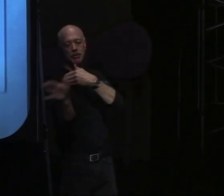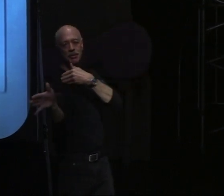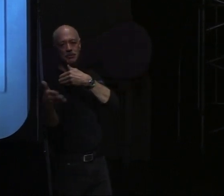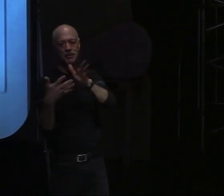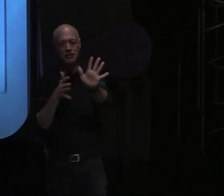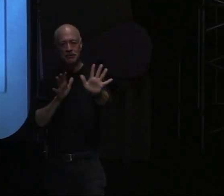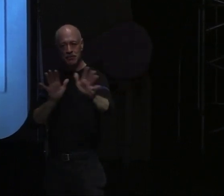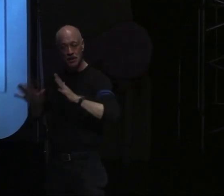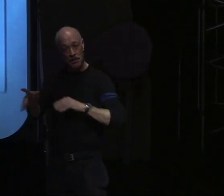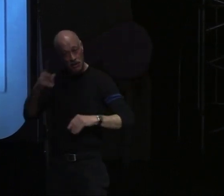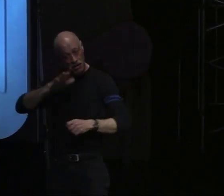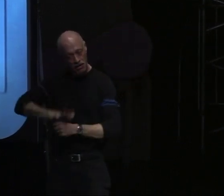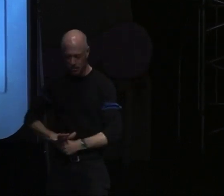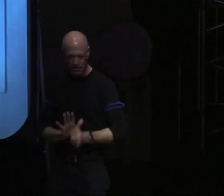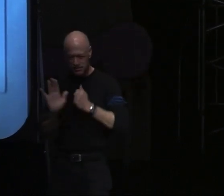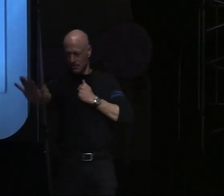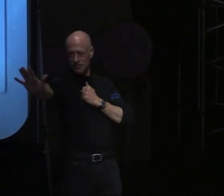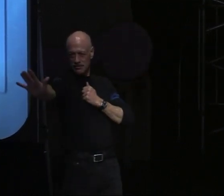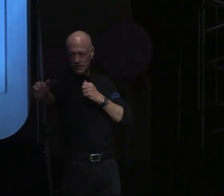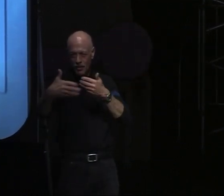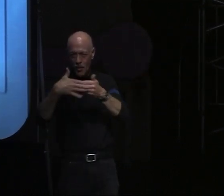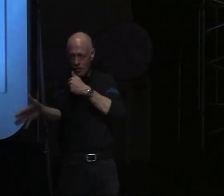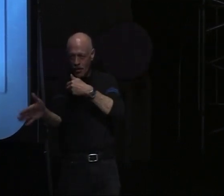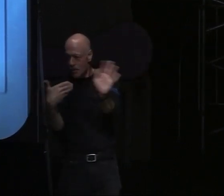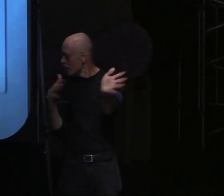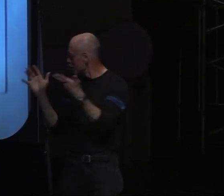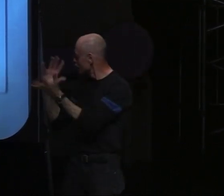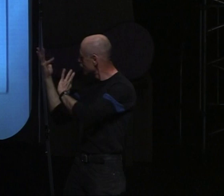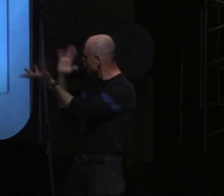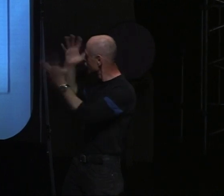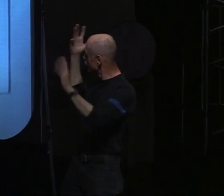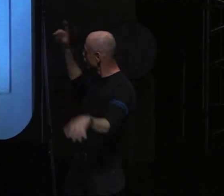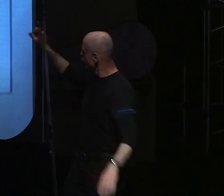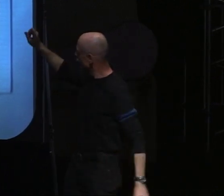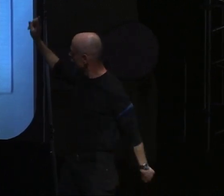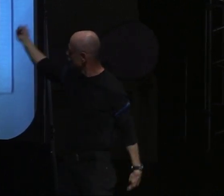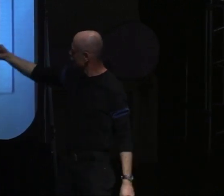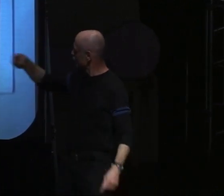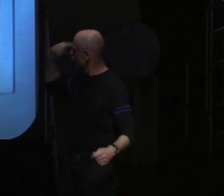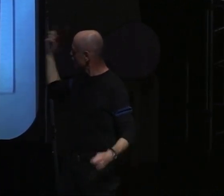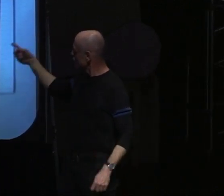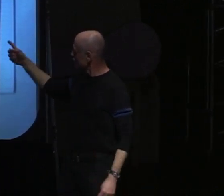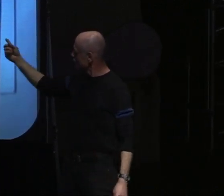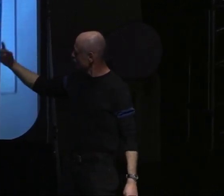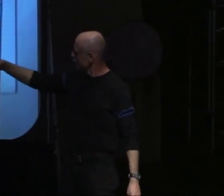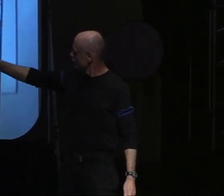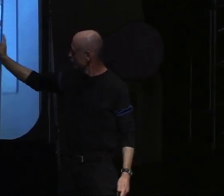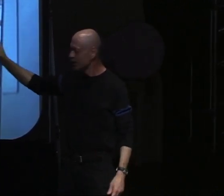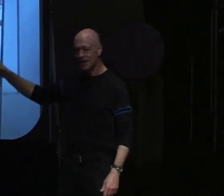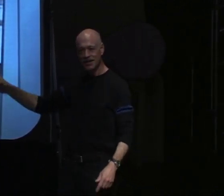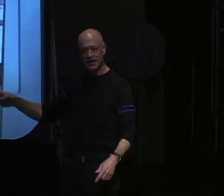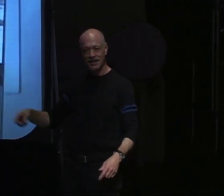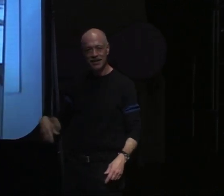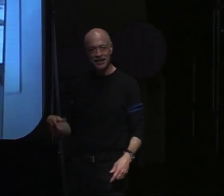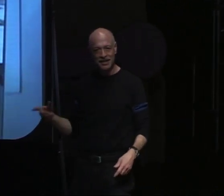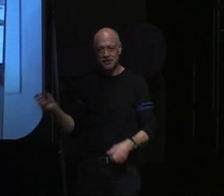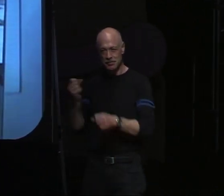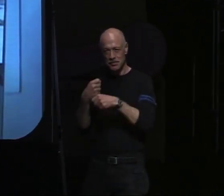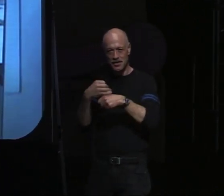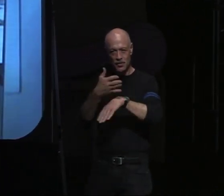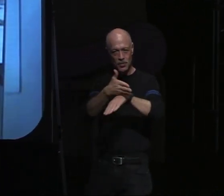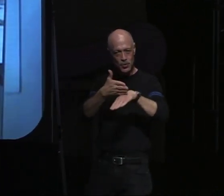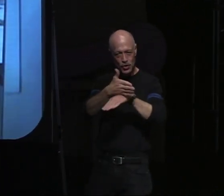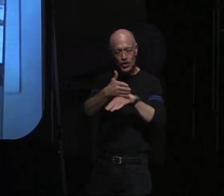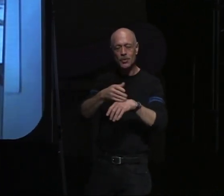And as the wind blew, it could move. And so it wouldn't fall over, but it could move